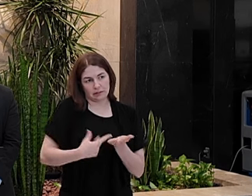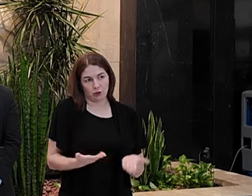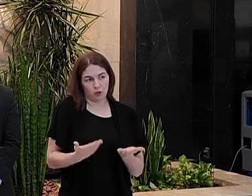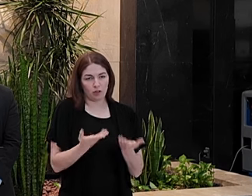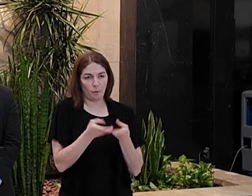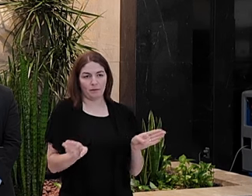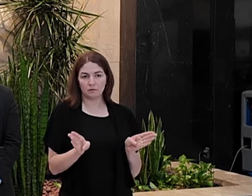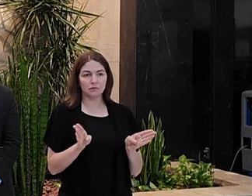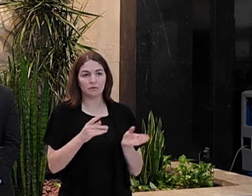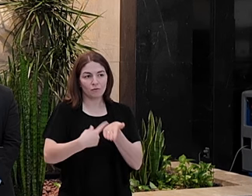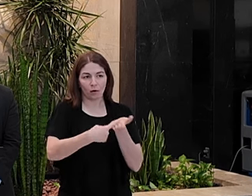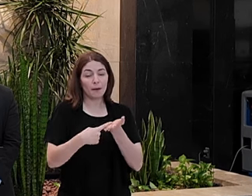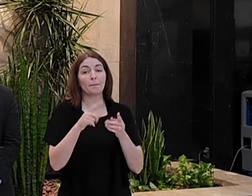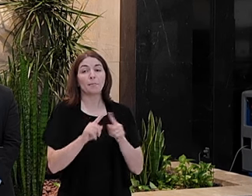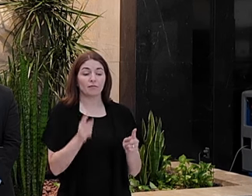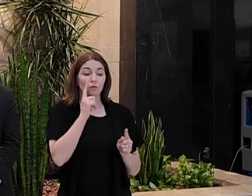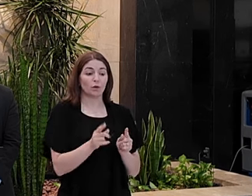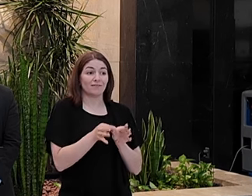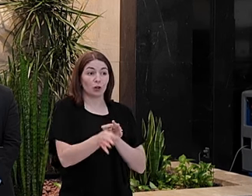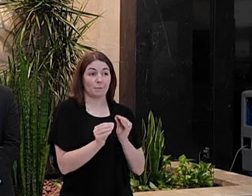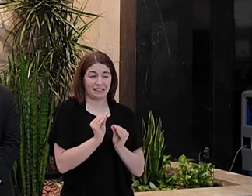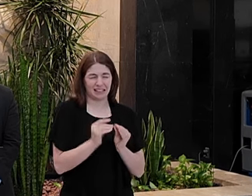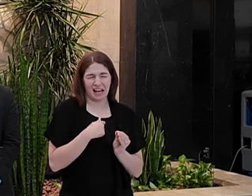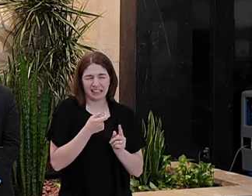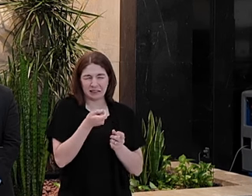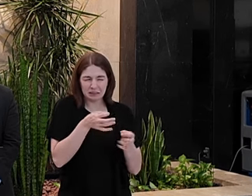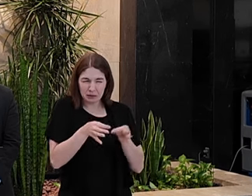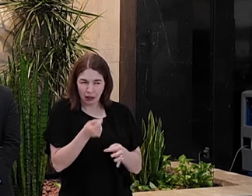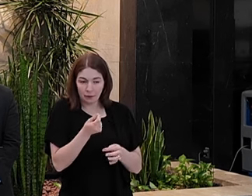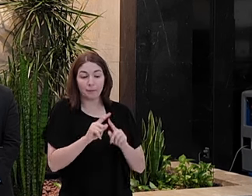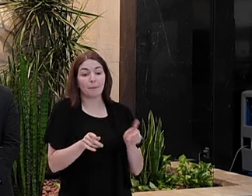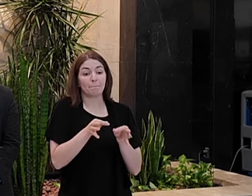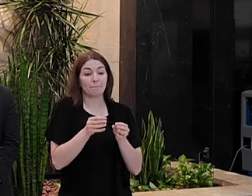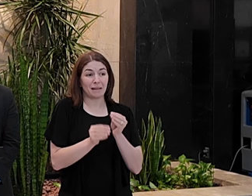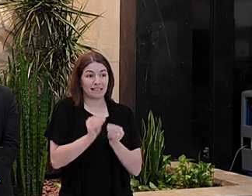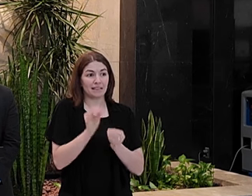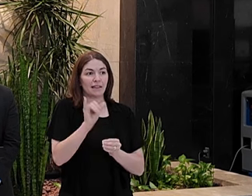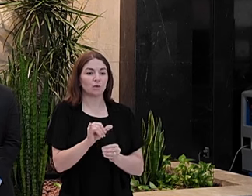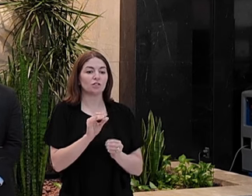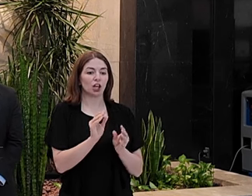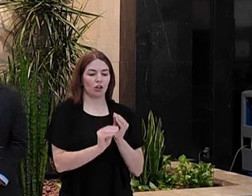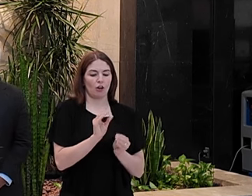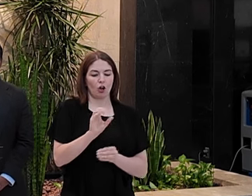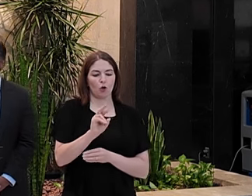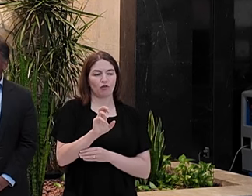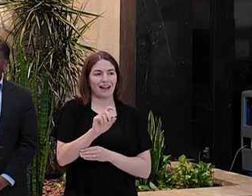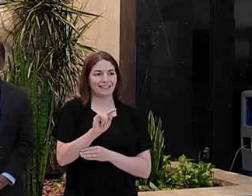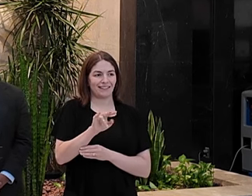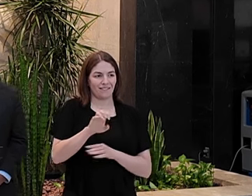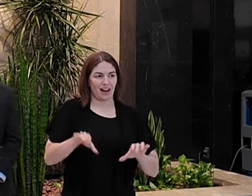deferred maintenance, I explained slightly on this, but the maintenance was a corrective action maintenance request, which means as the